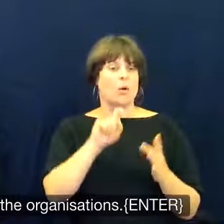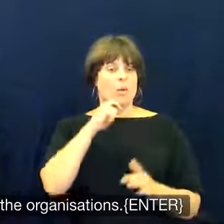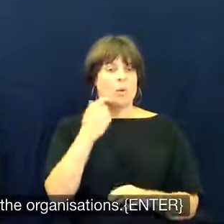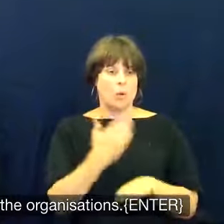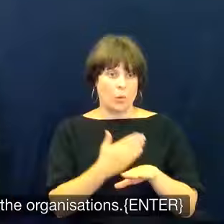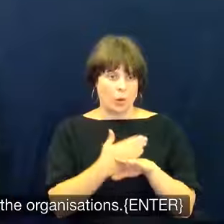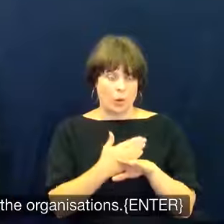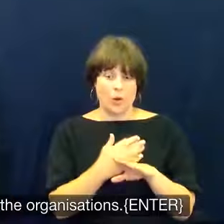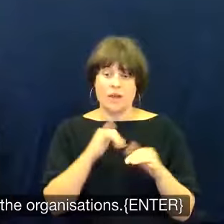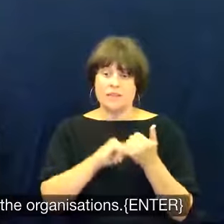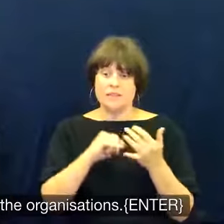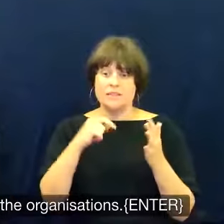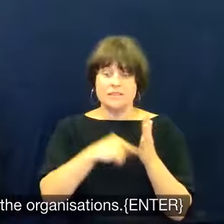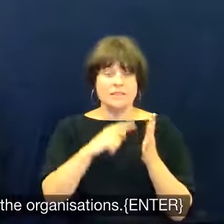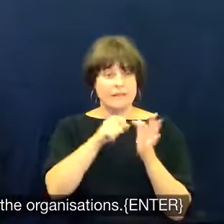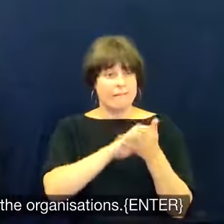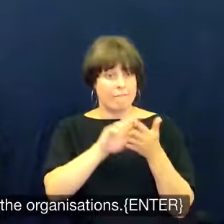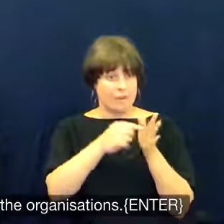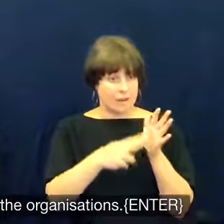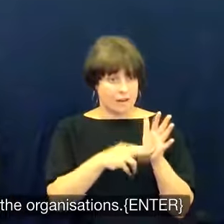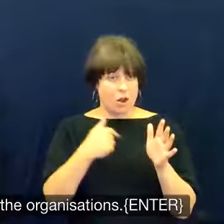about health.